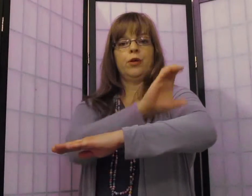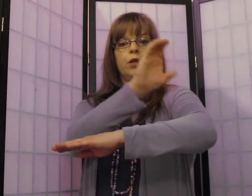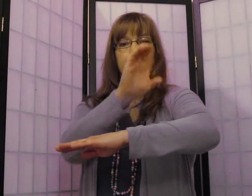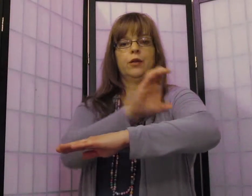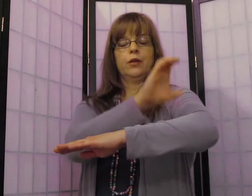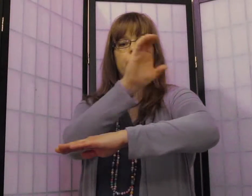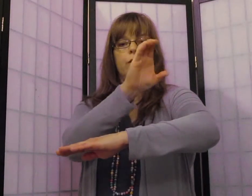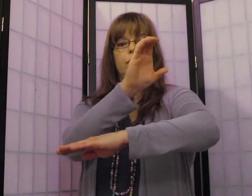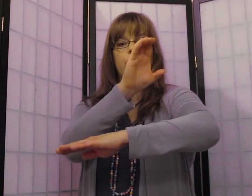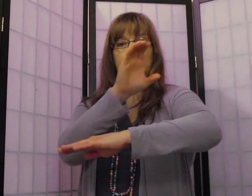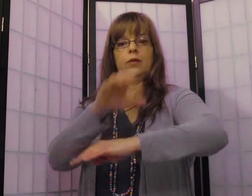Computer.